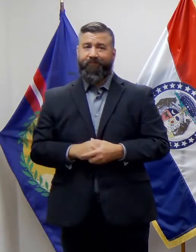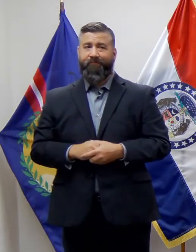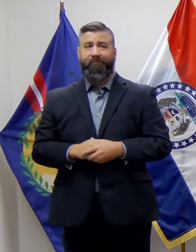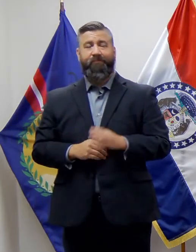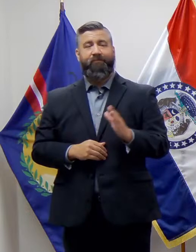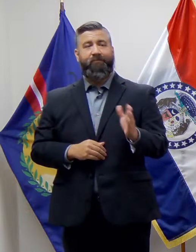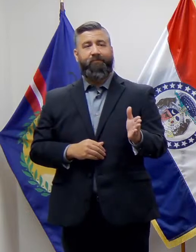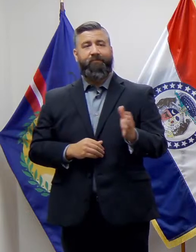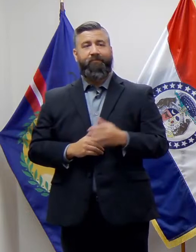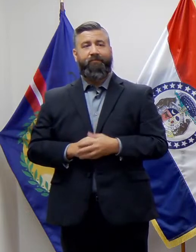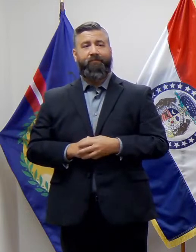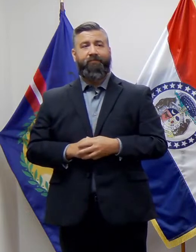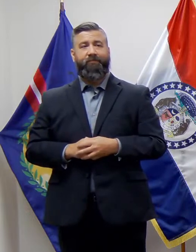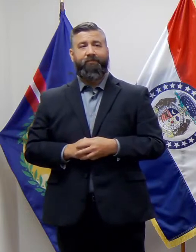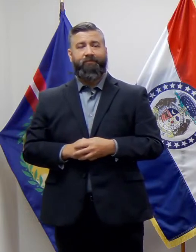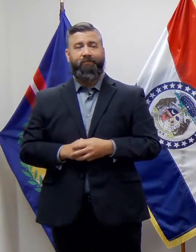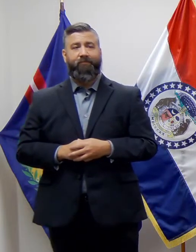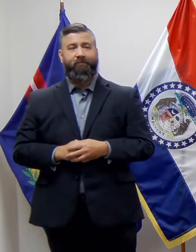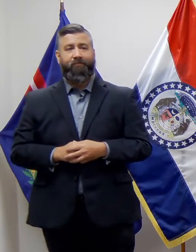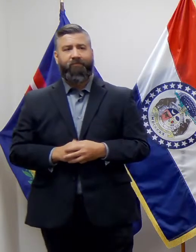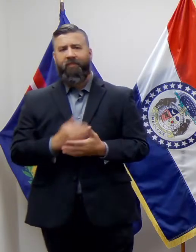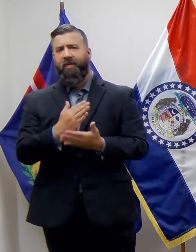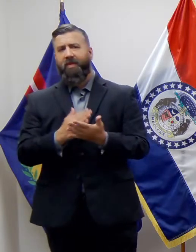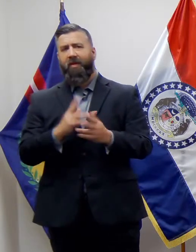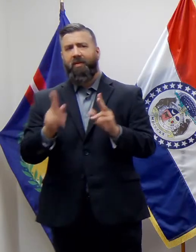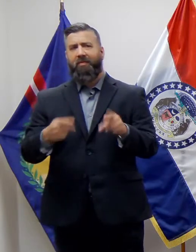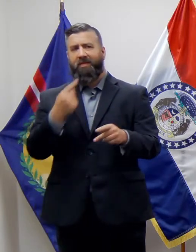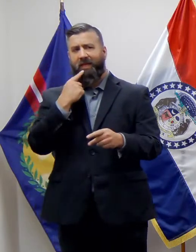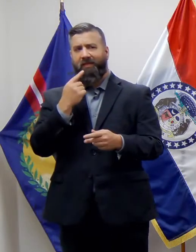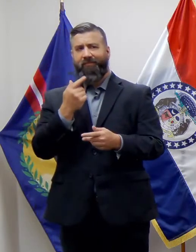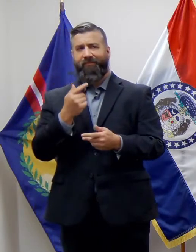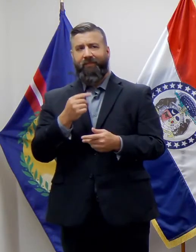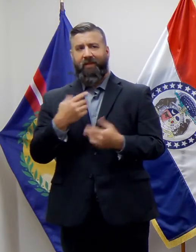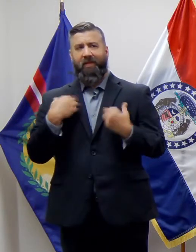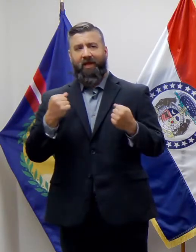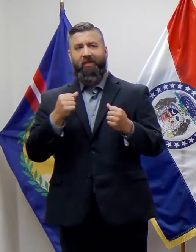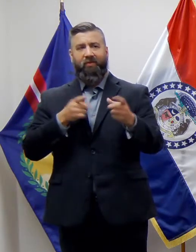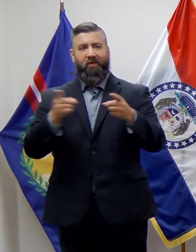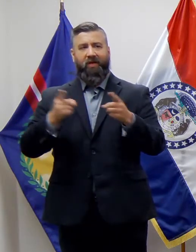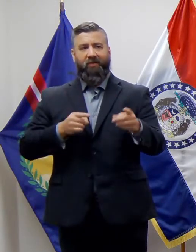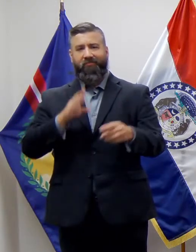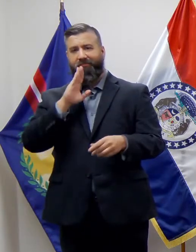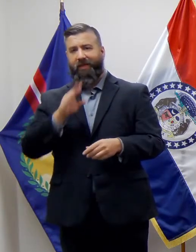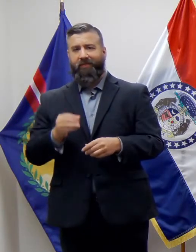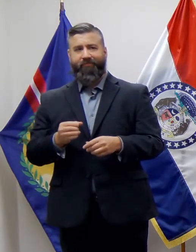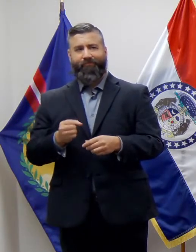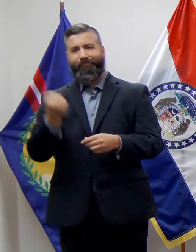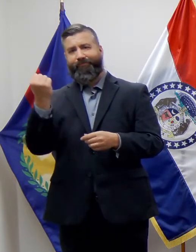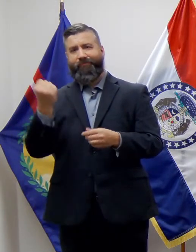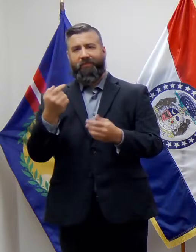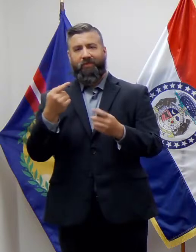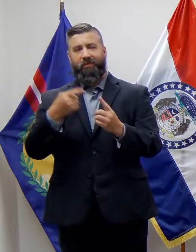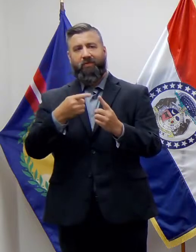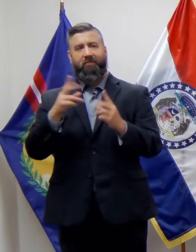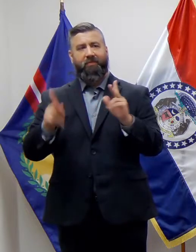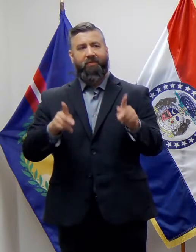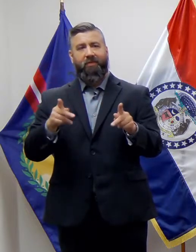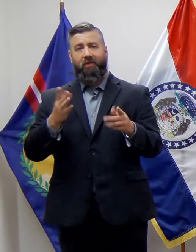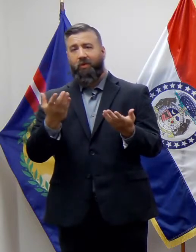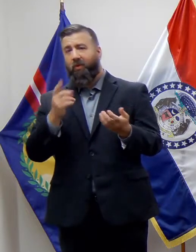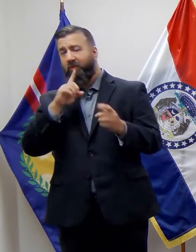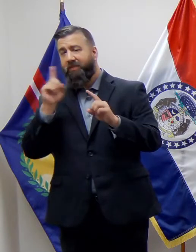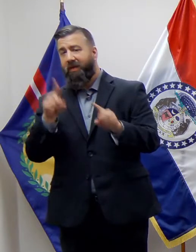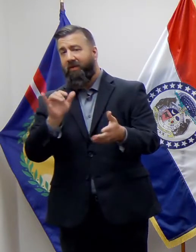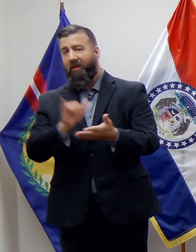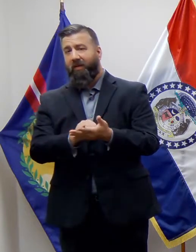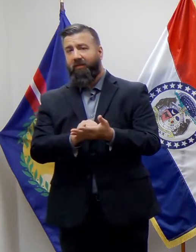Dr. Page, there are claims that the health director flipped off the crowd last night. Have you heard this? Is there an investigation? Would you like to respond to those